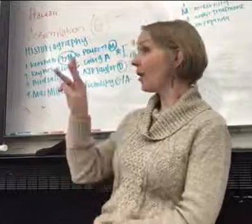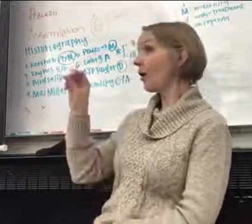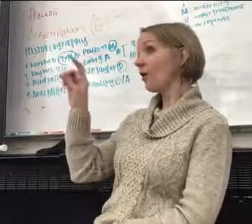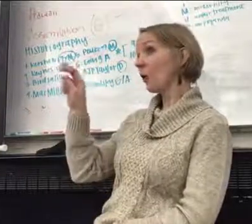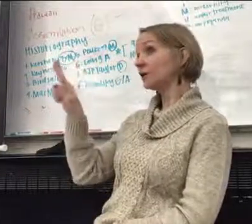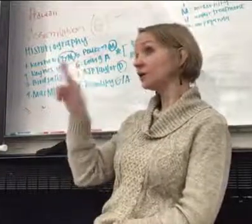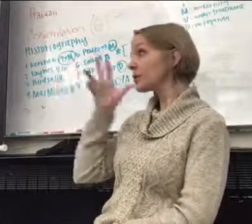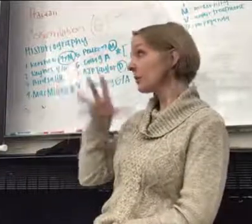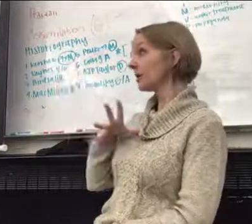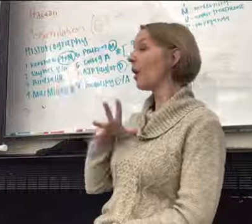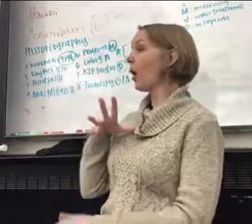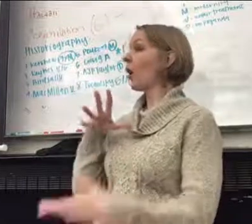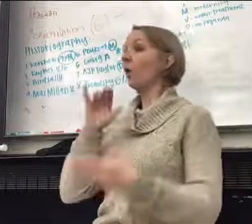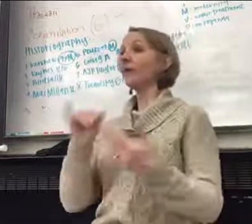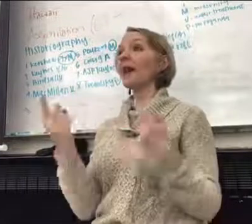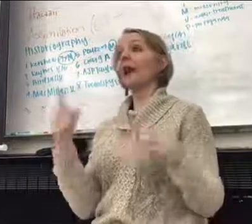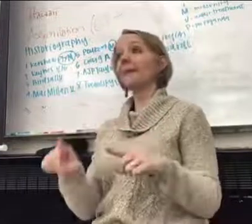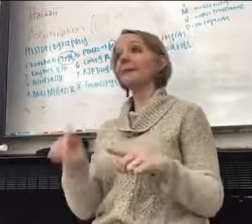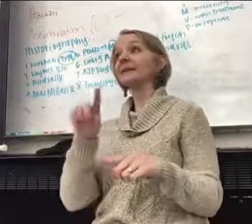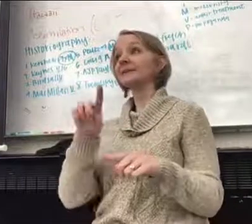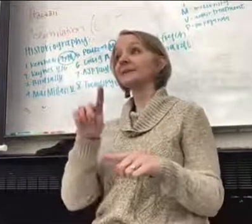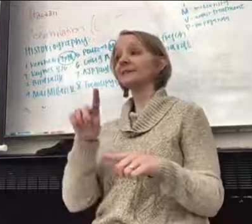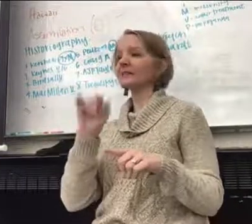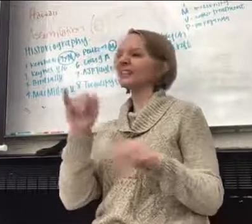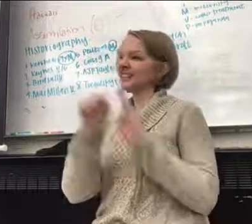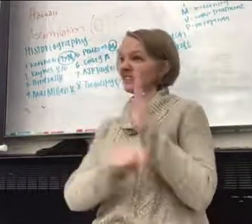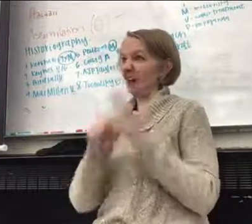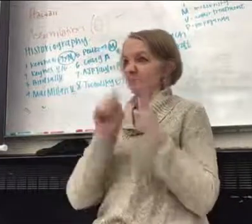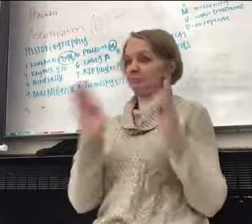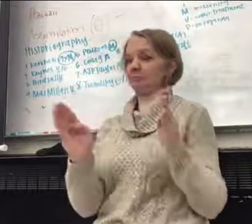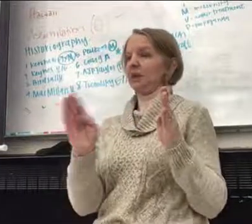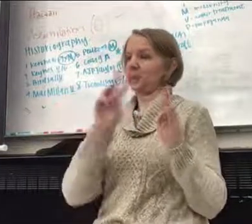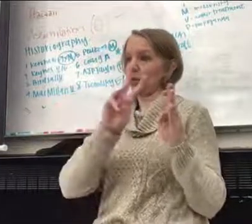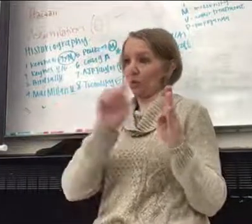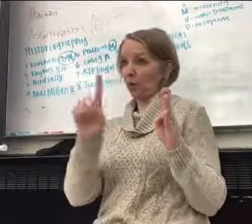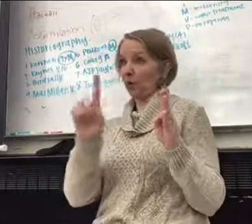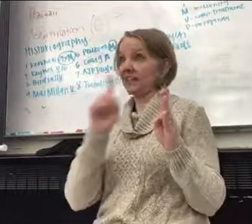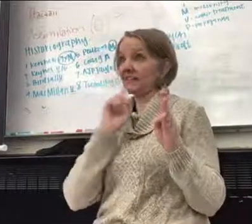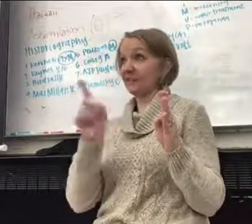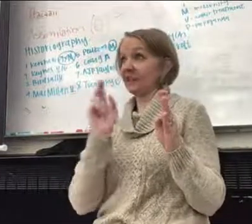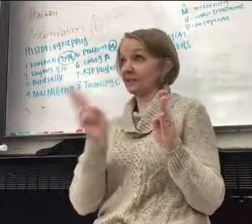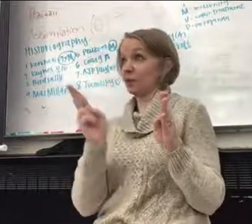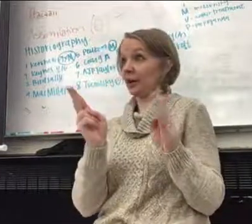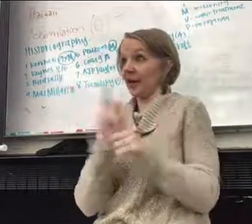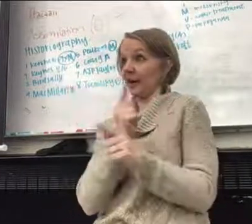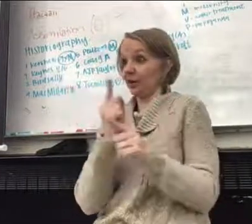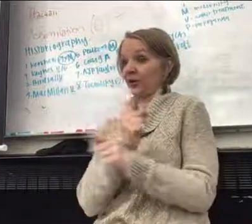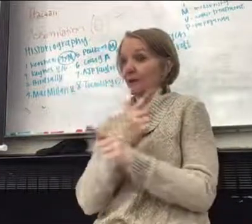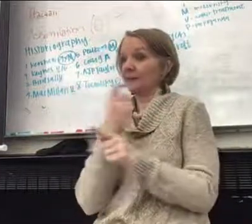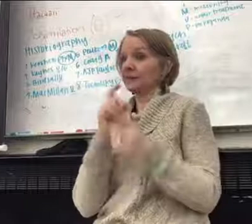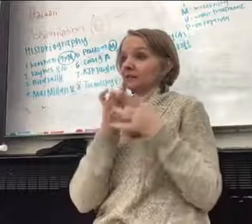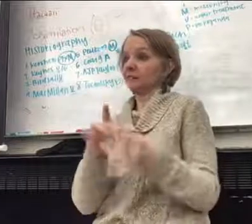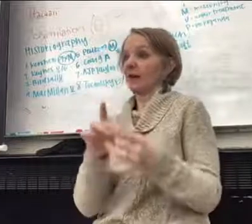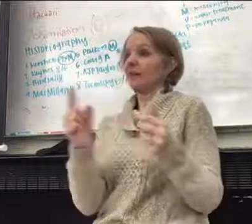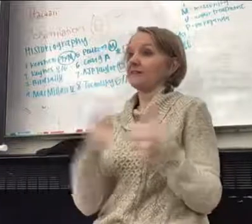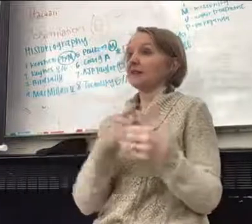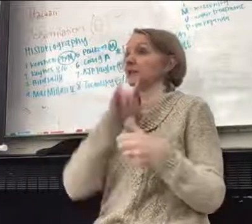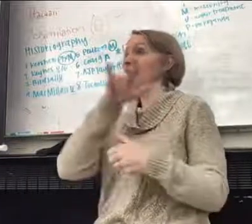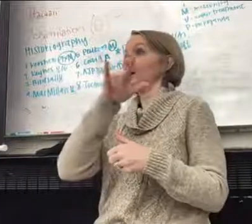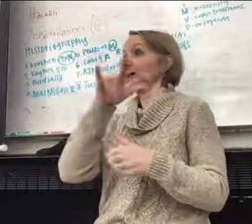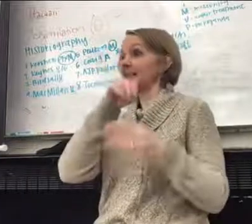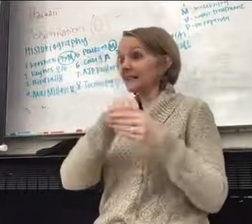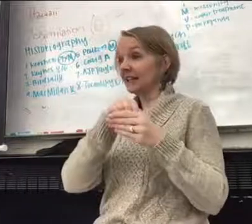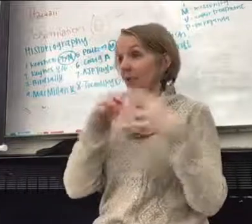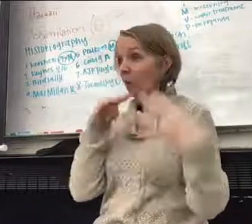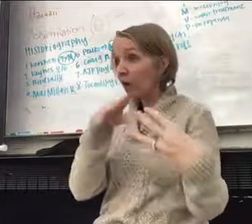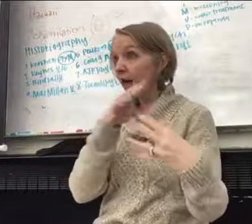set in World War I. It actually is a lot more historical than you might think, because it all has to do with the first airplanes being in war, and then